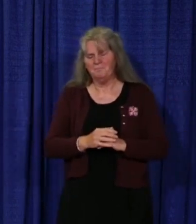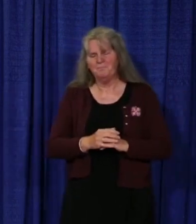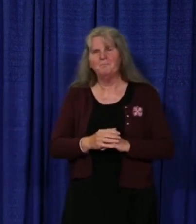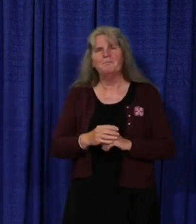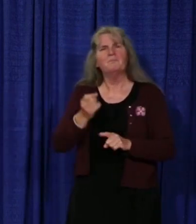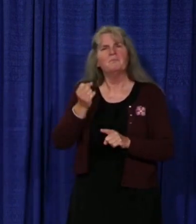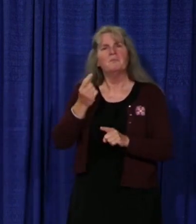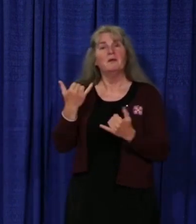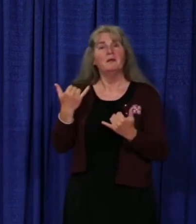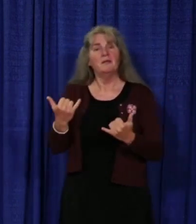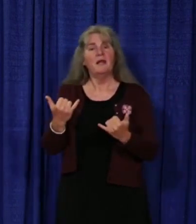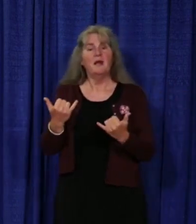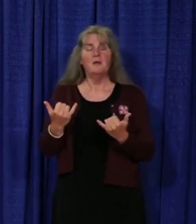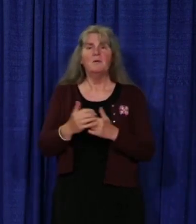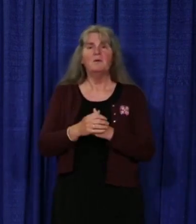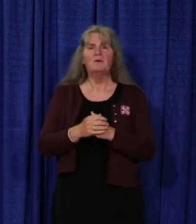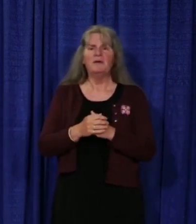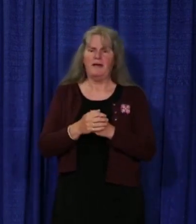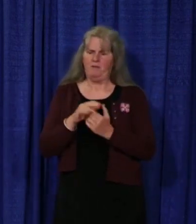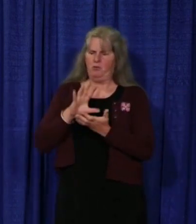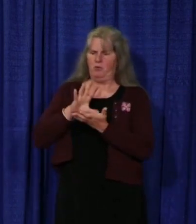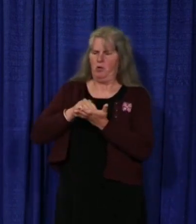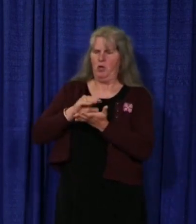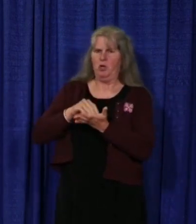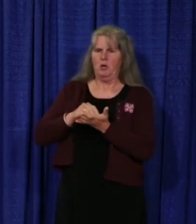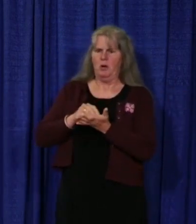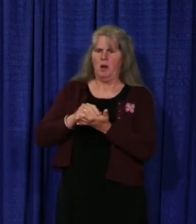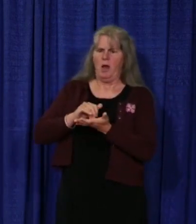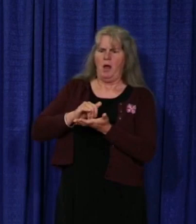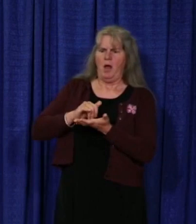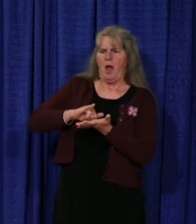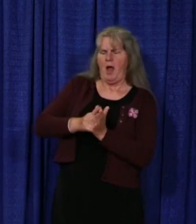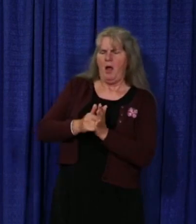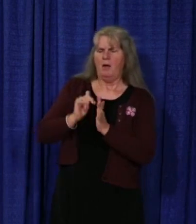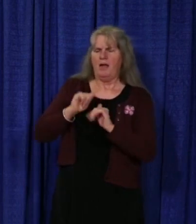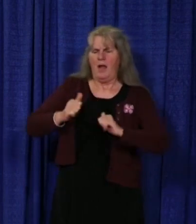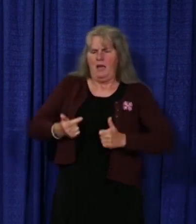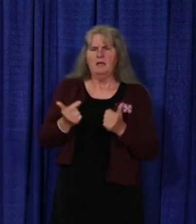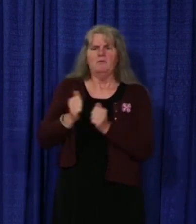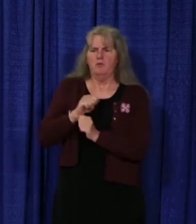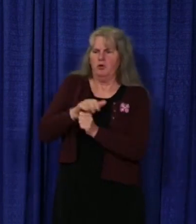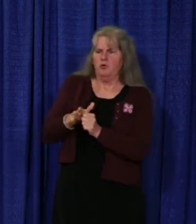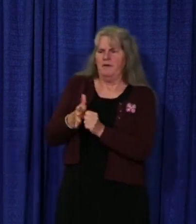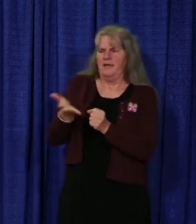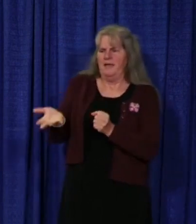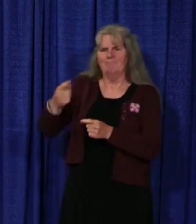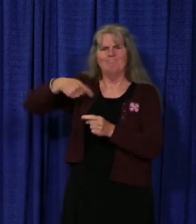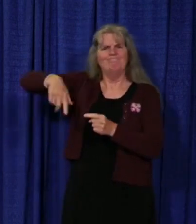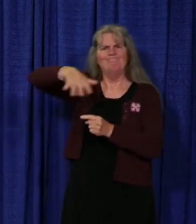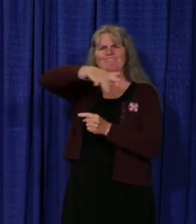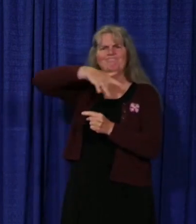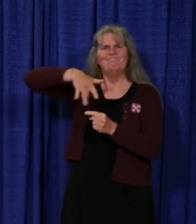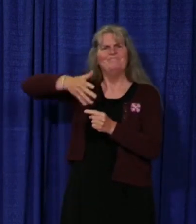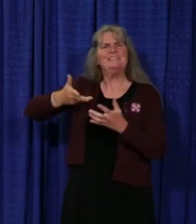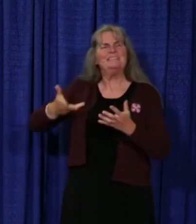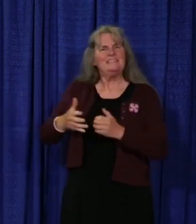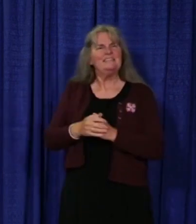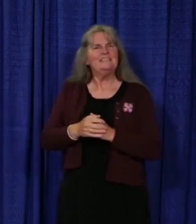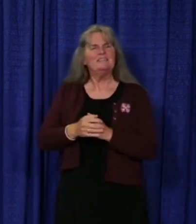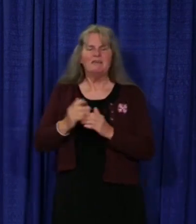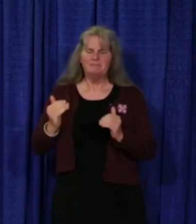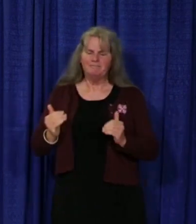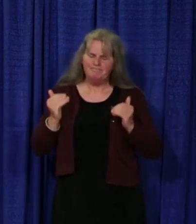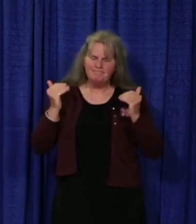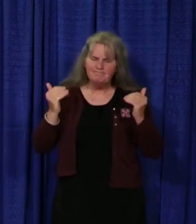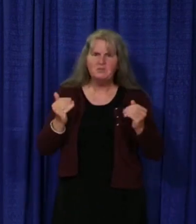We're now at a point in time where we need to learn to live with the reality of COVID-19. We must now work forward